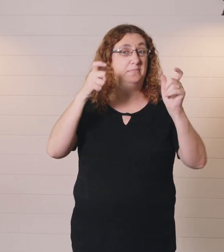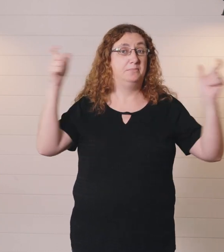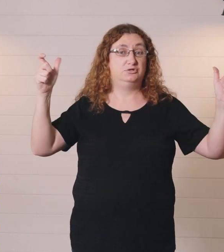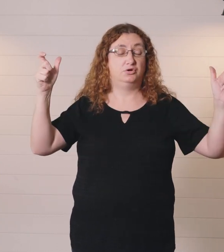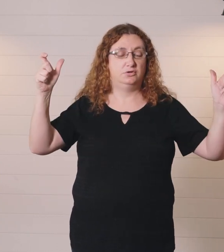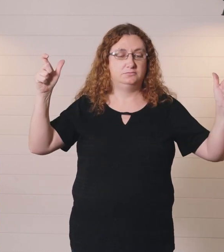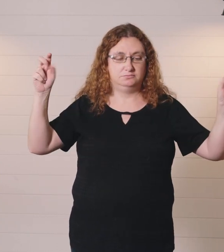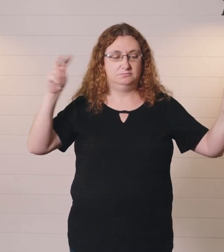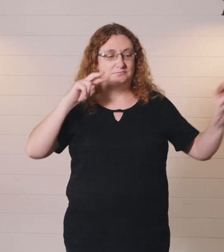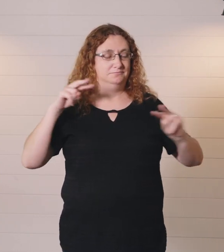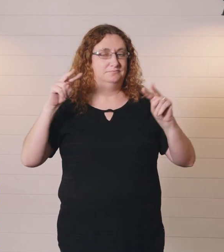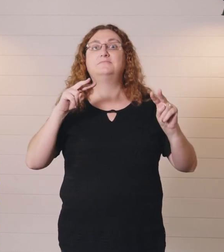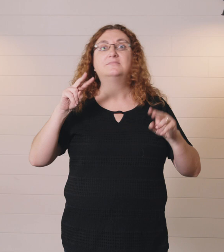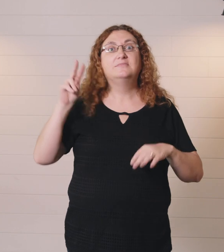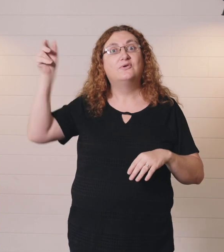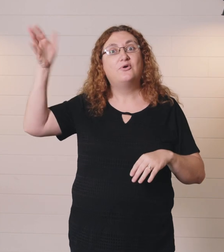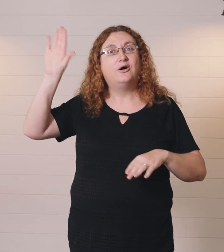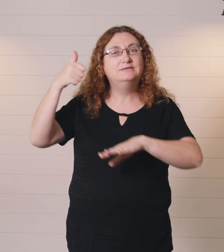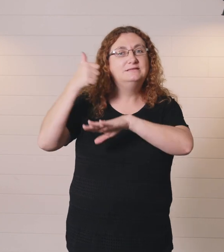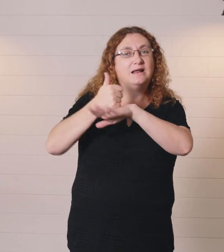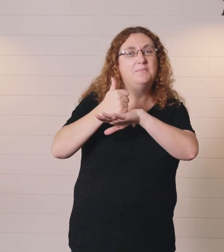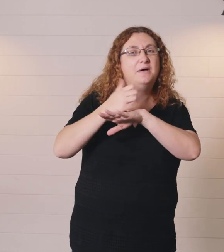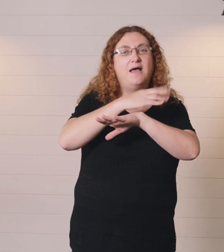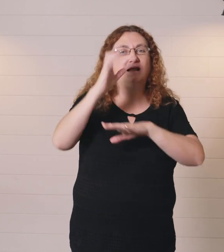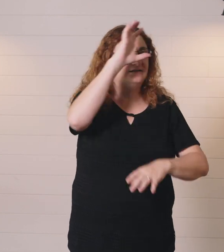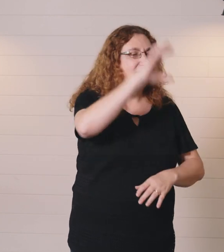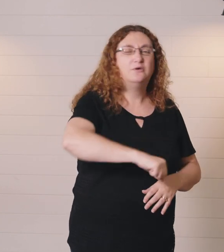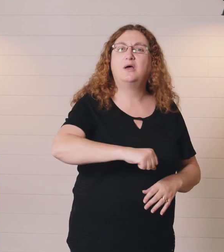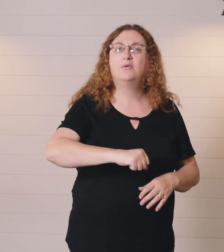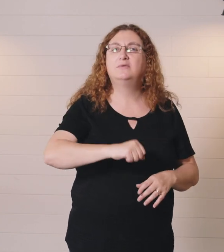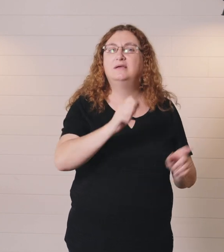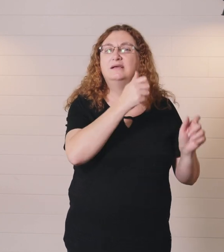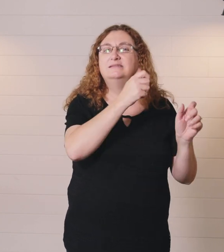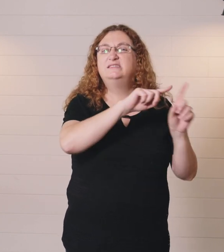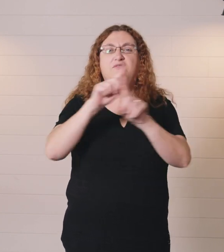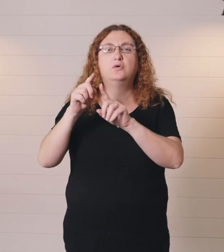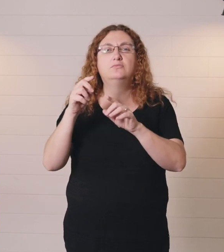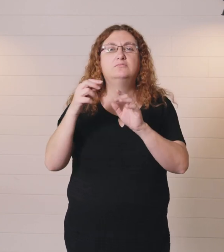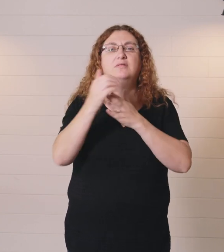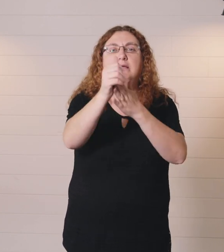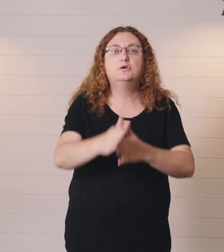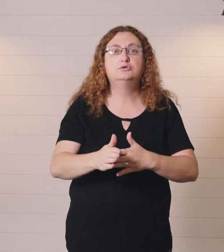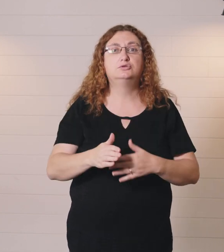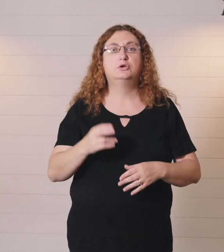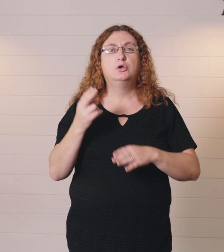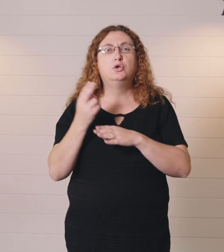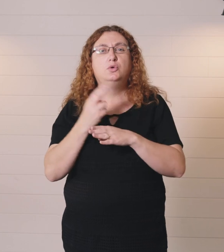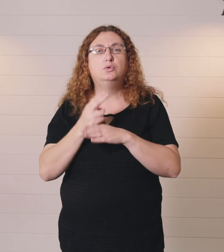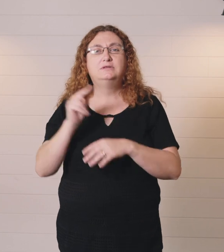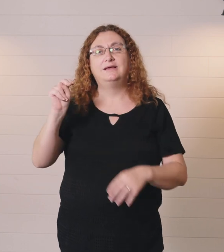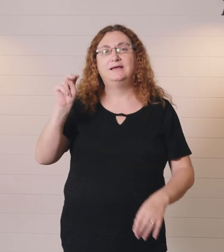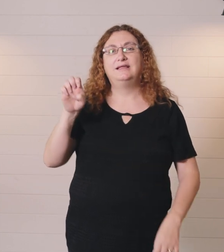falls, he sets up and takes down the rulers of the world like pawns in his hand. He had used Nebuchadnezzar